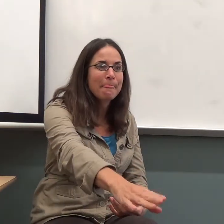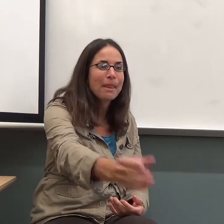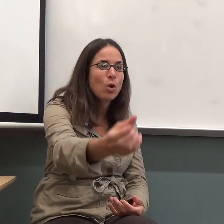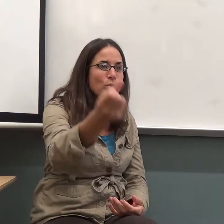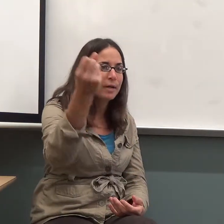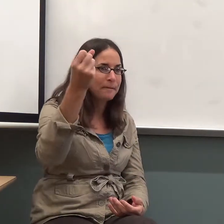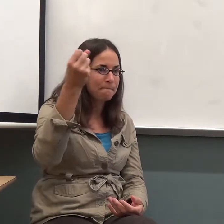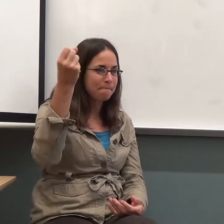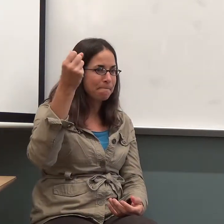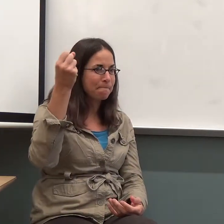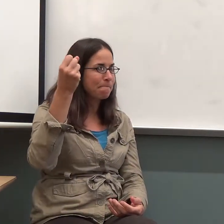say without